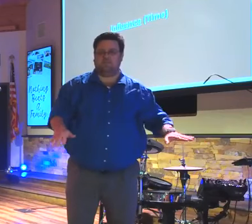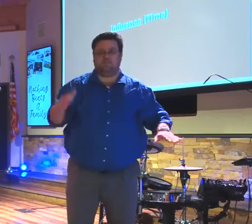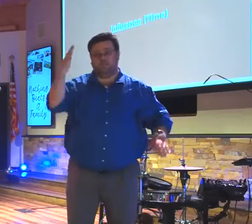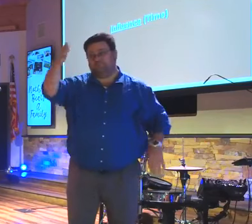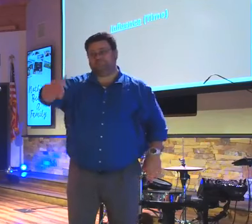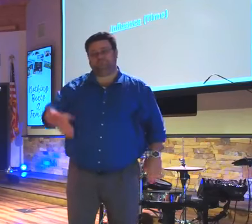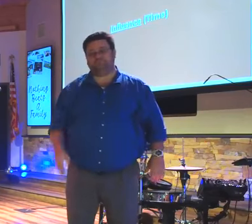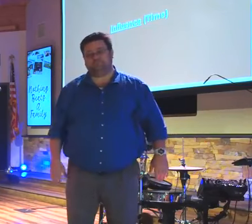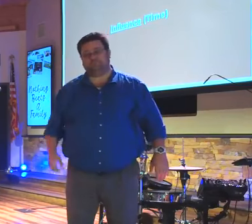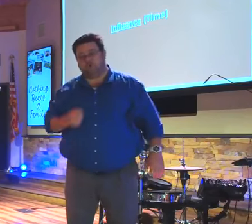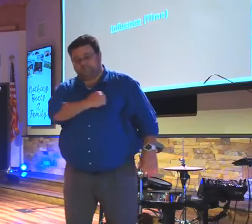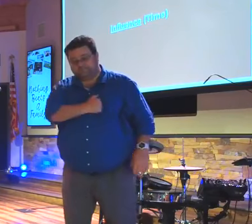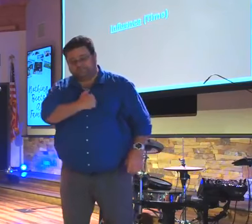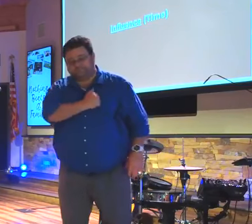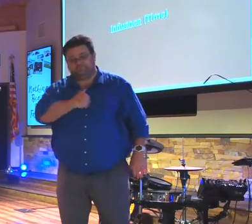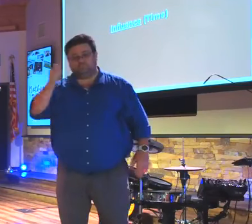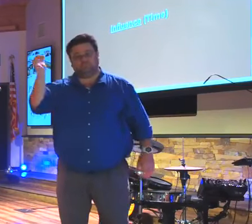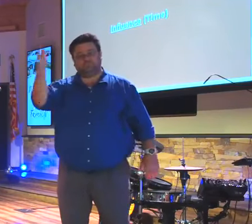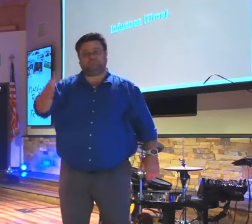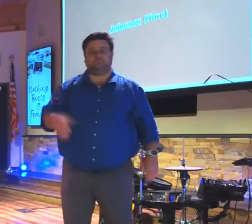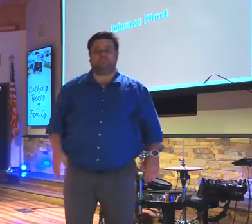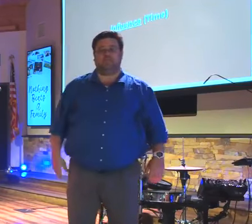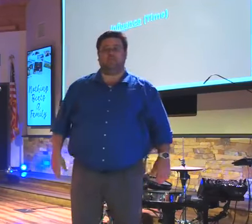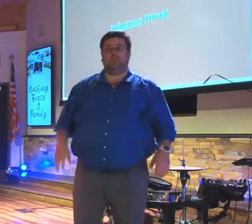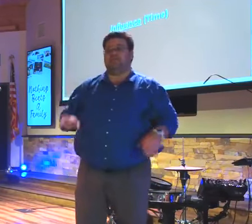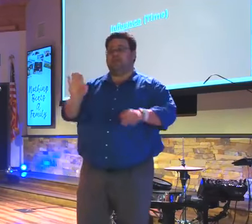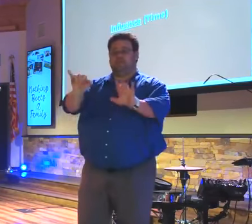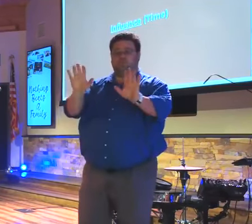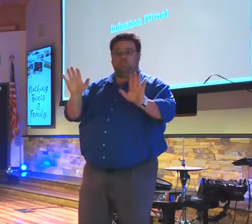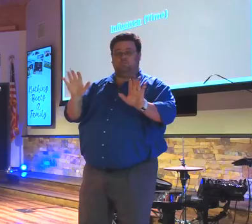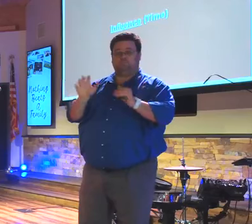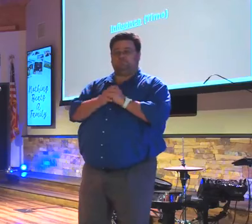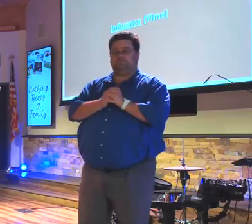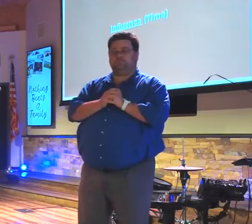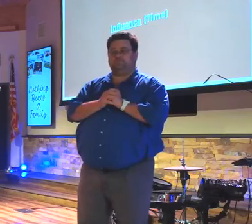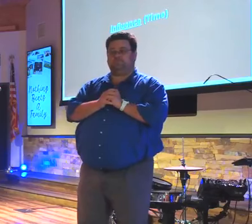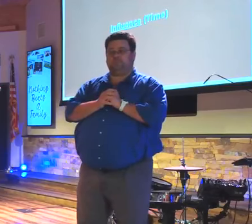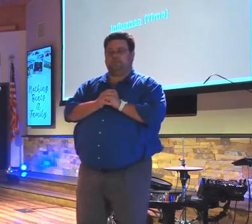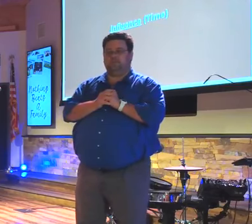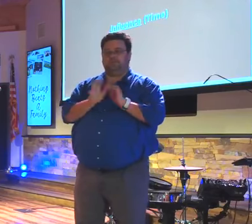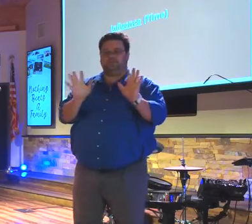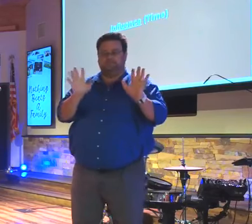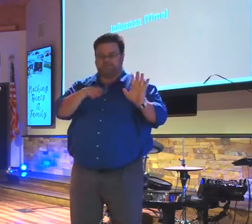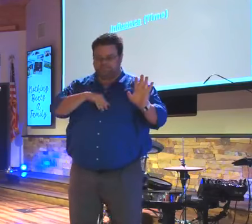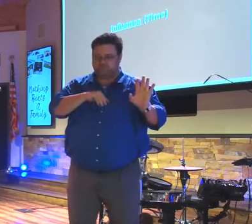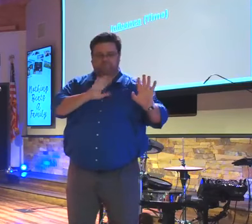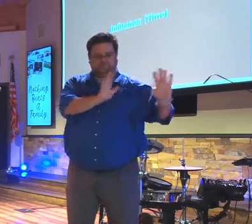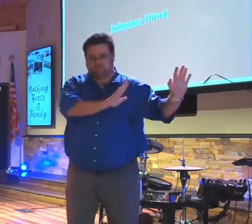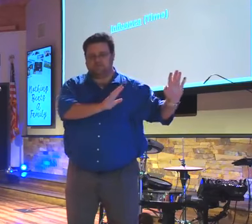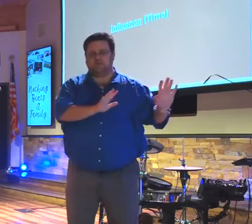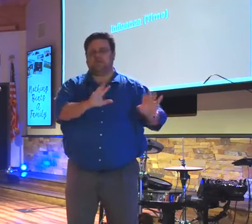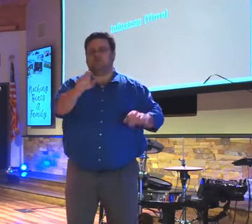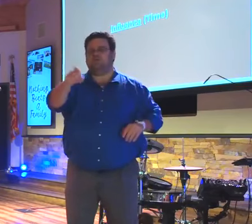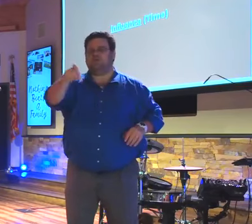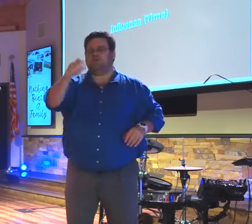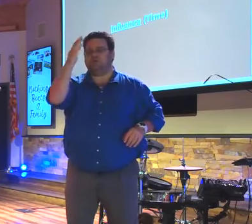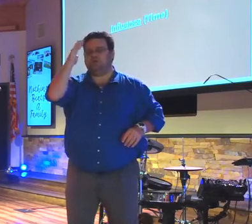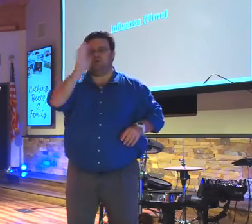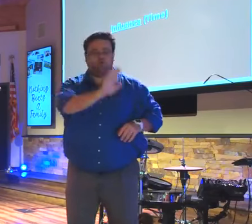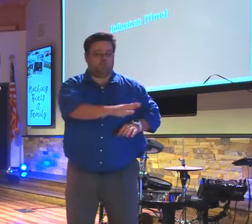are. Friends are going to influence them. That's why, by the way, you take it or leave it, but you need to know who your kid's friends are.